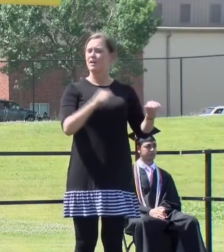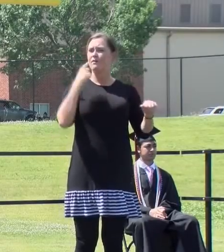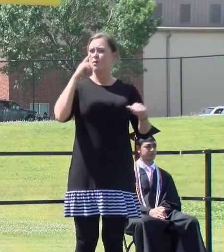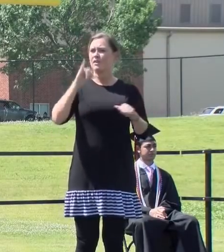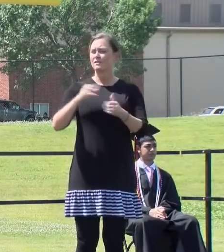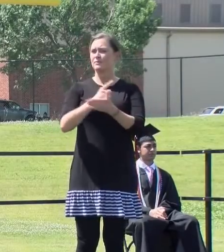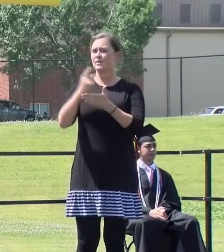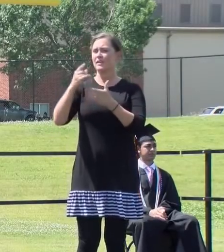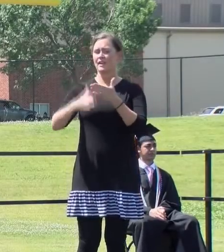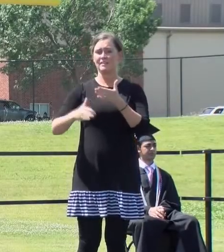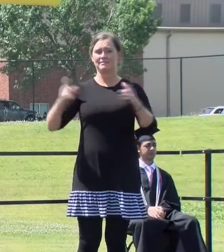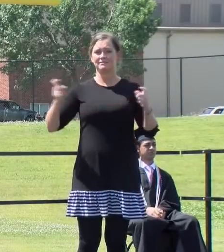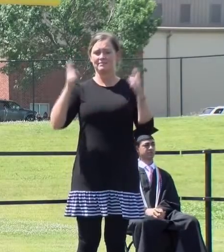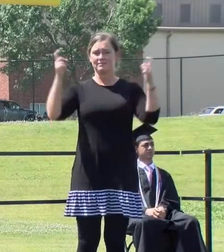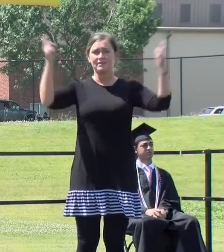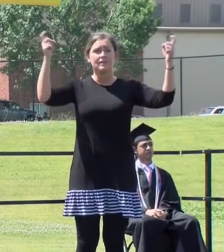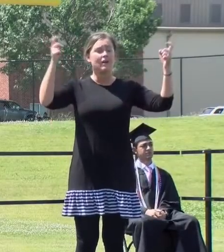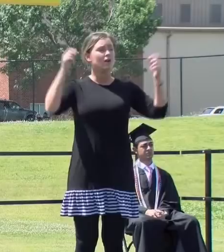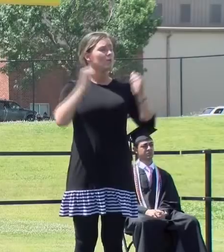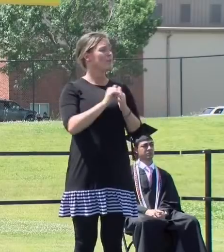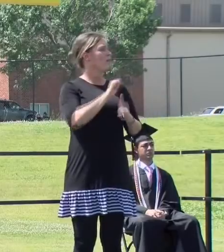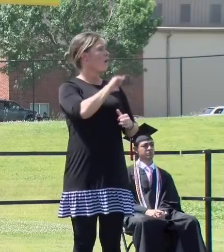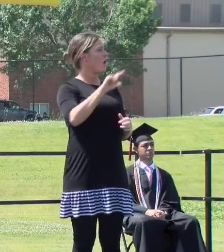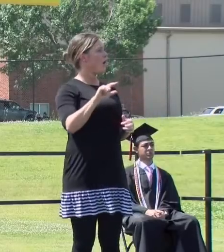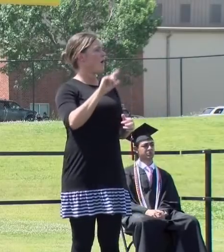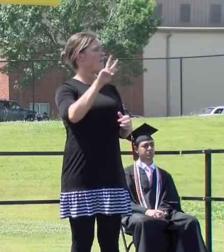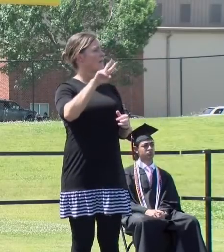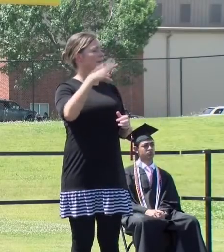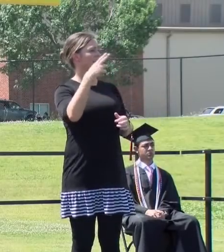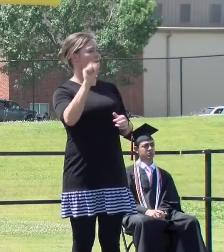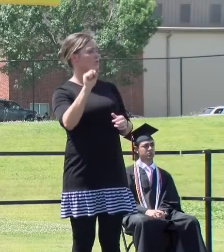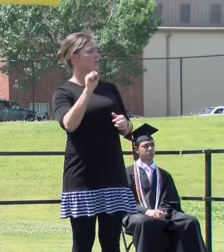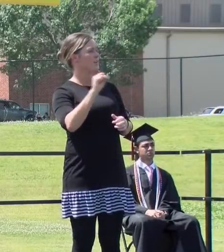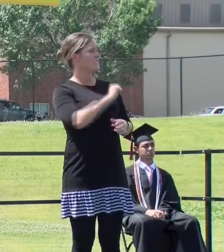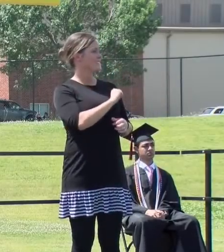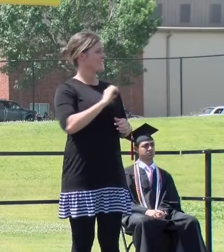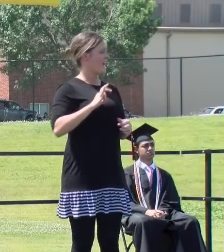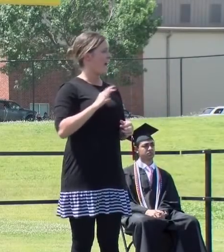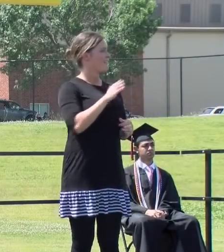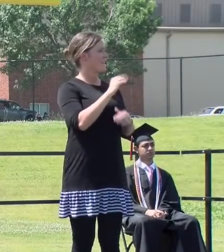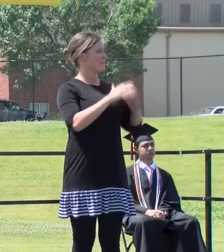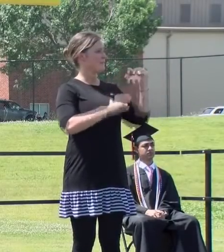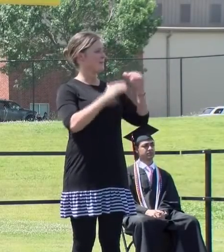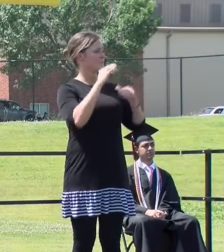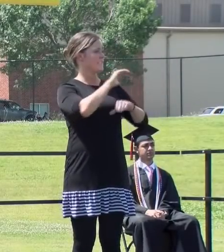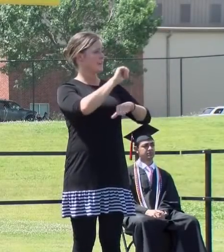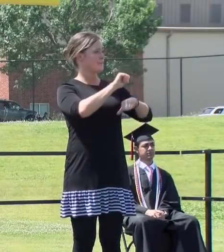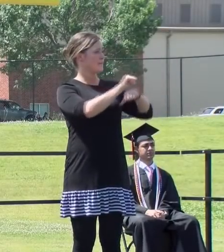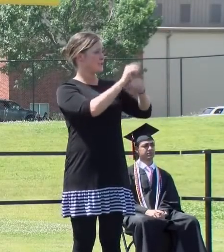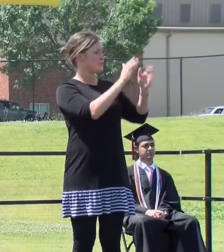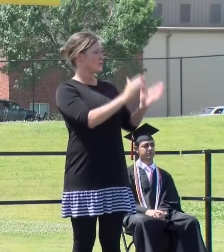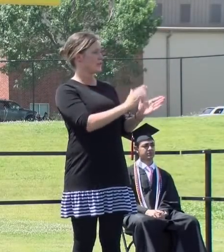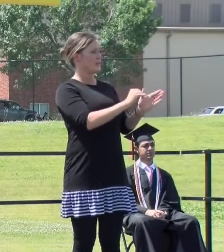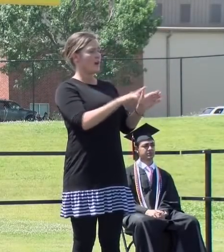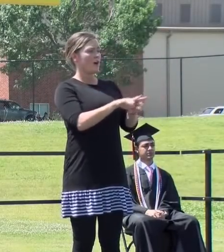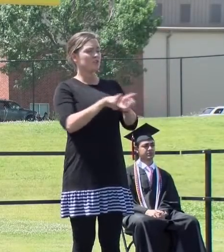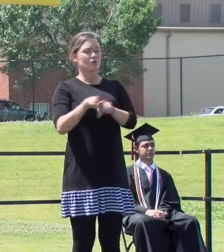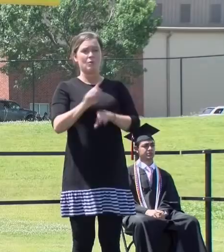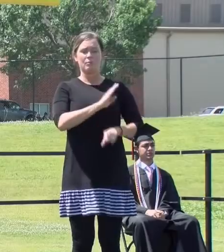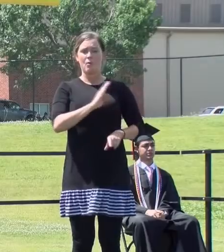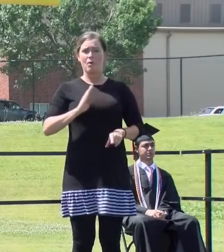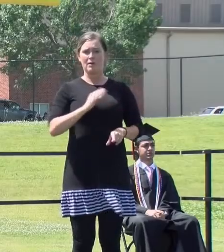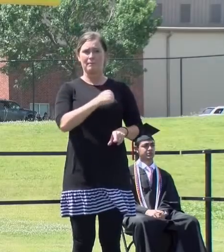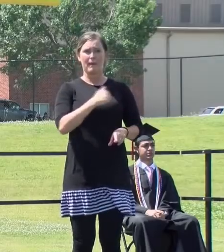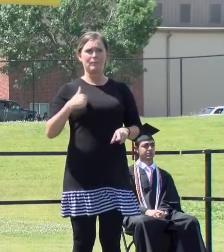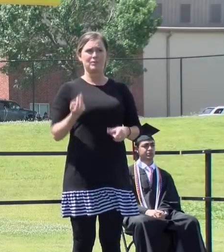weekend's ceremonies. Would all Valley staff, building and district administrators, and board members